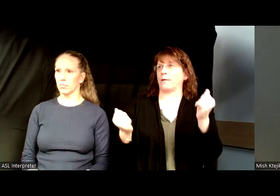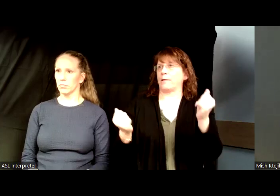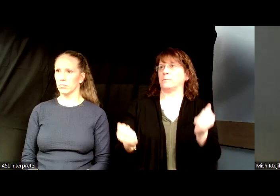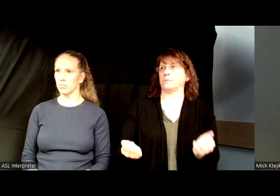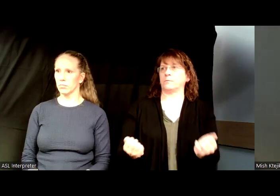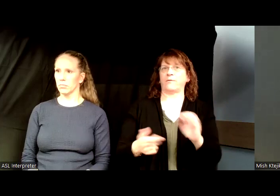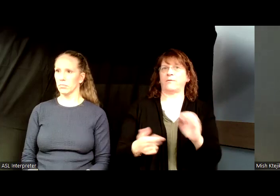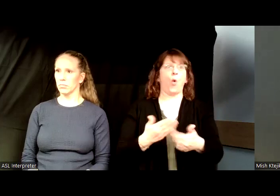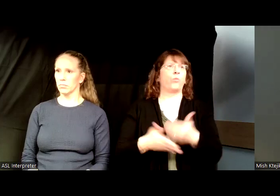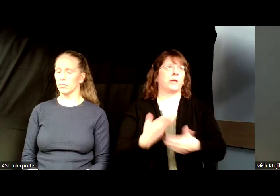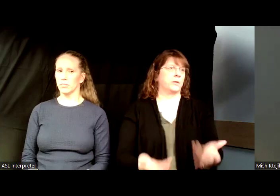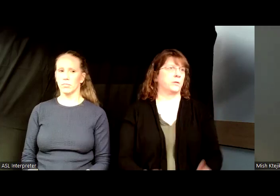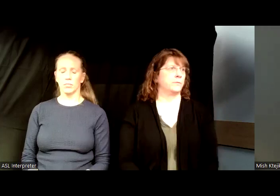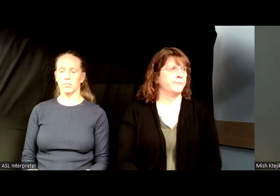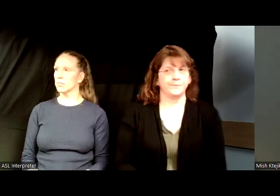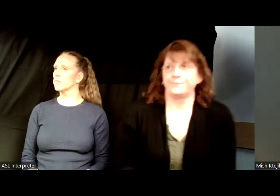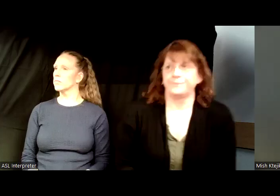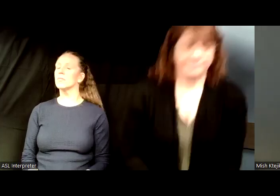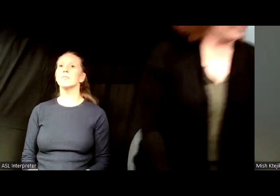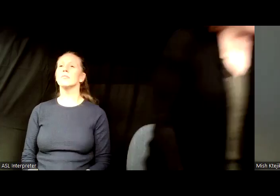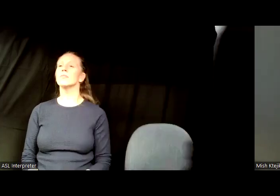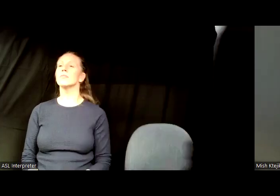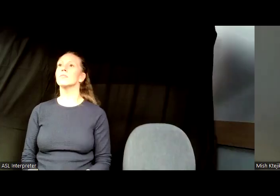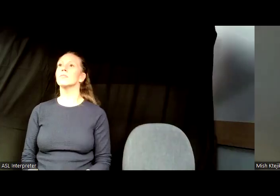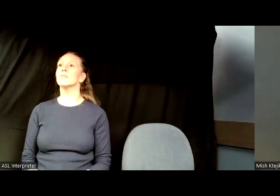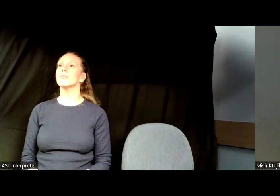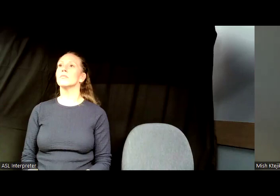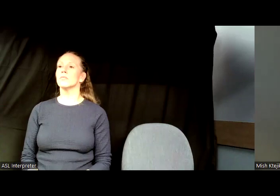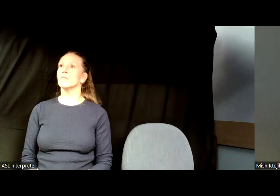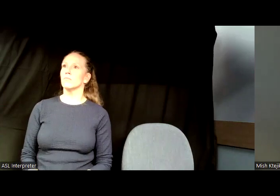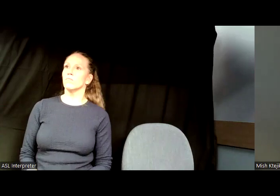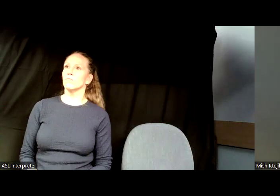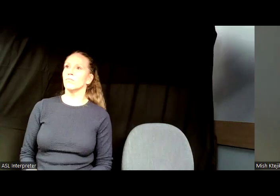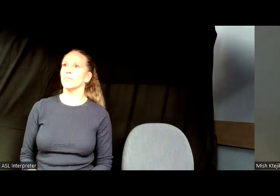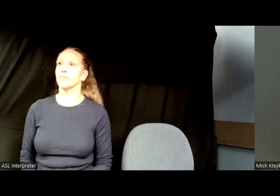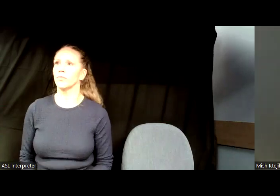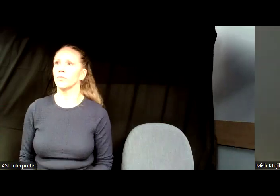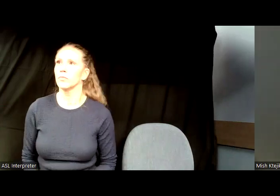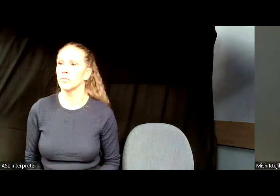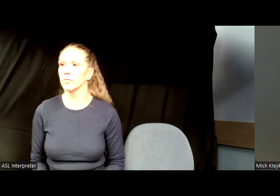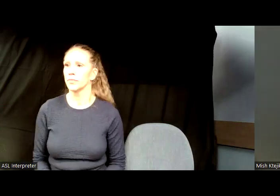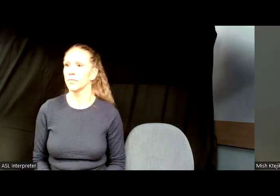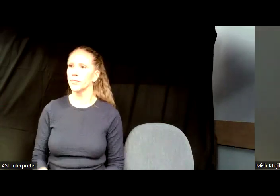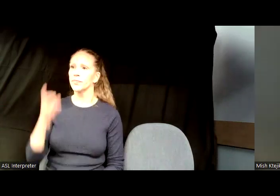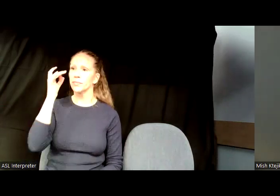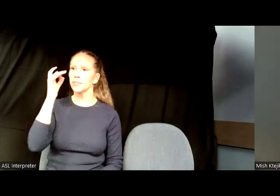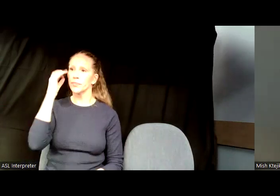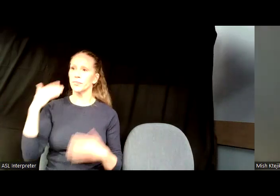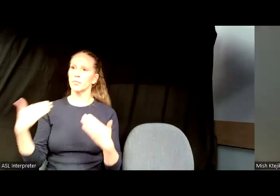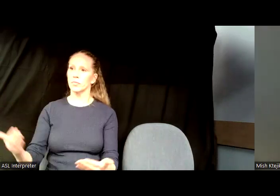later, but what does it look like? The whole process. This is Jack Mitch, go ahead.